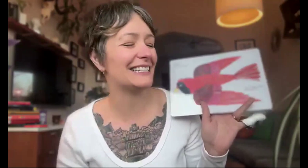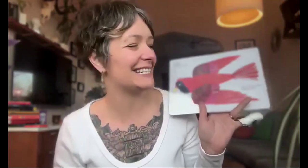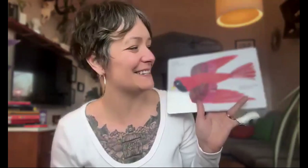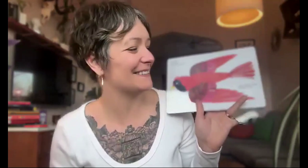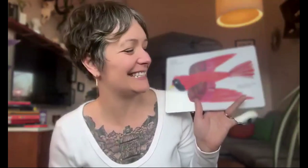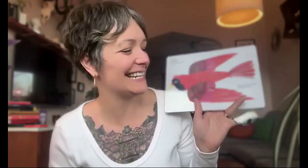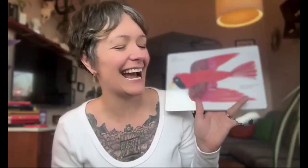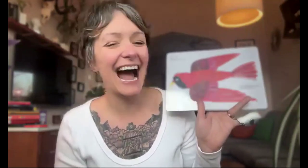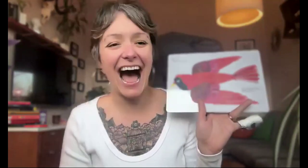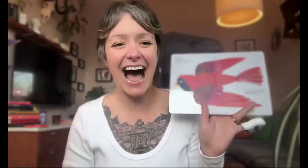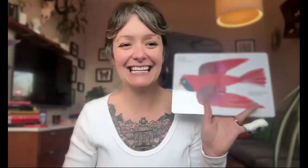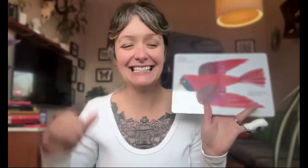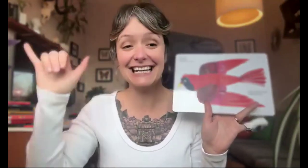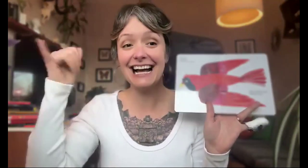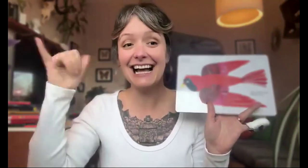What do you see? I see a